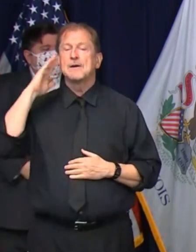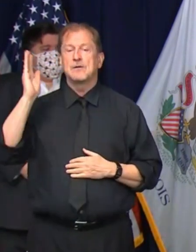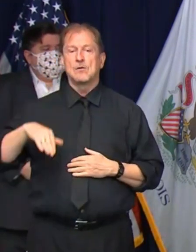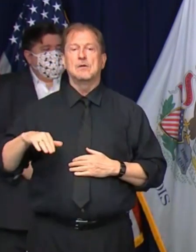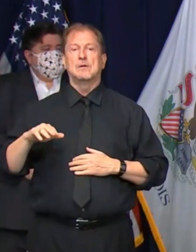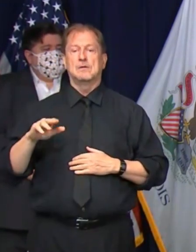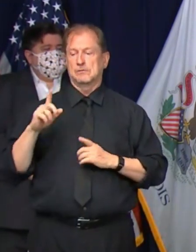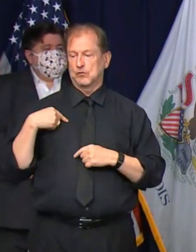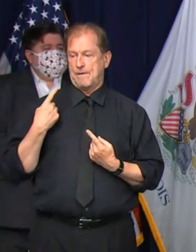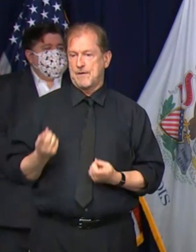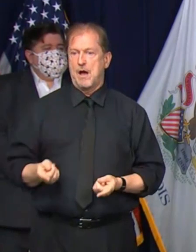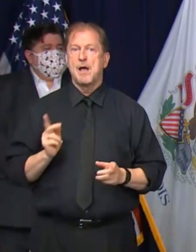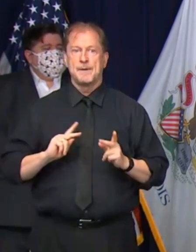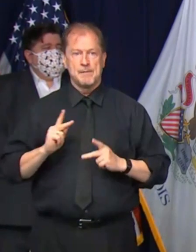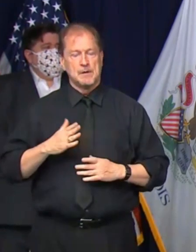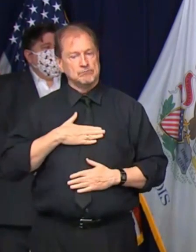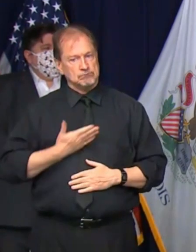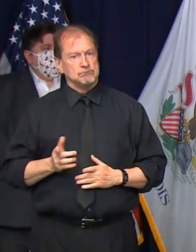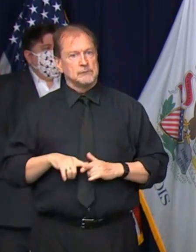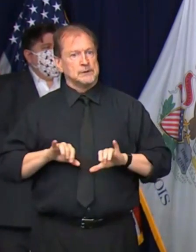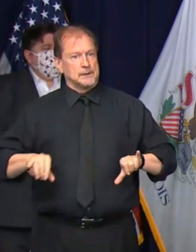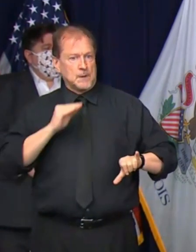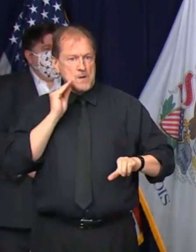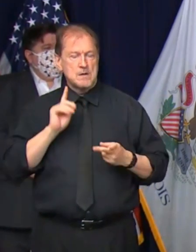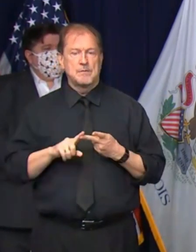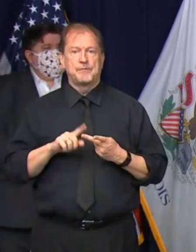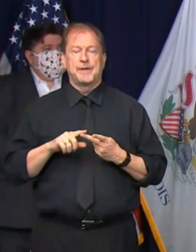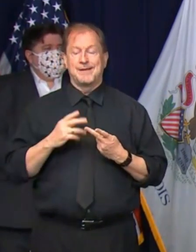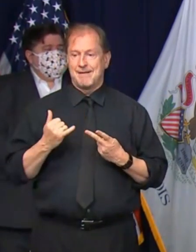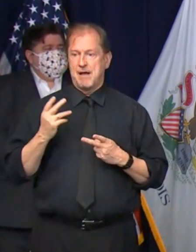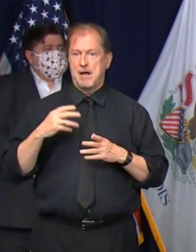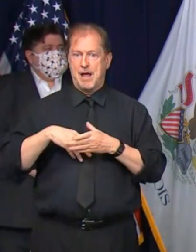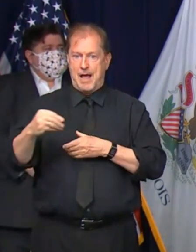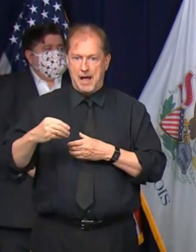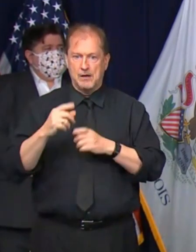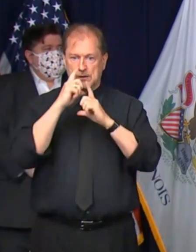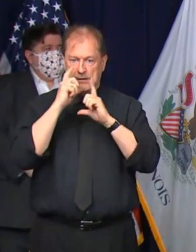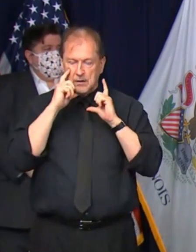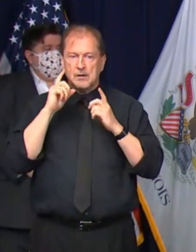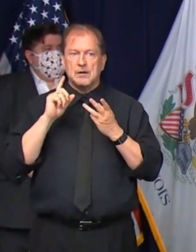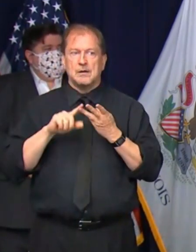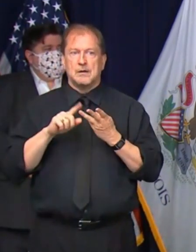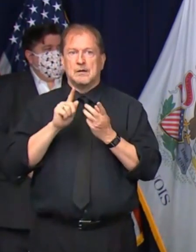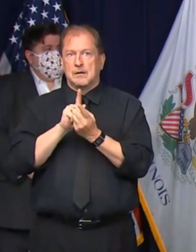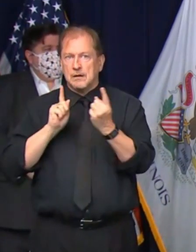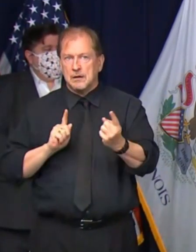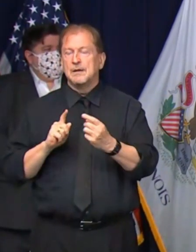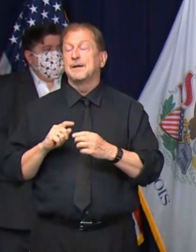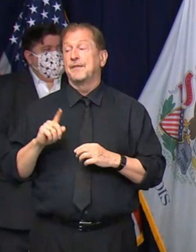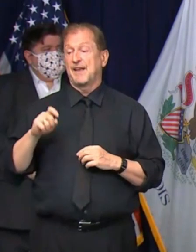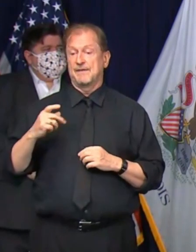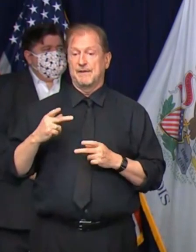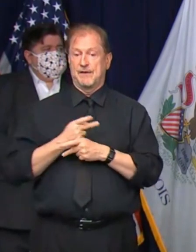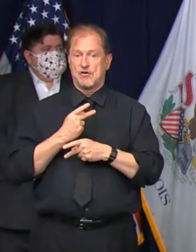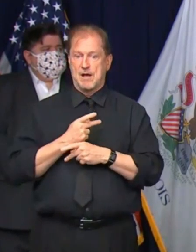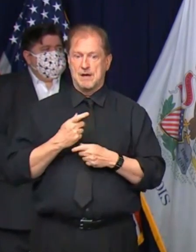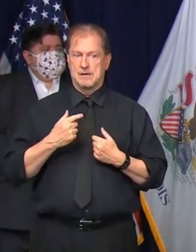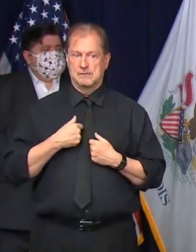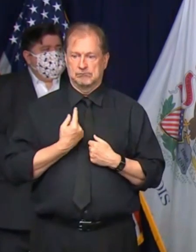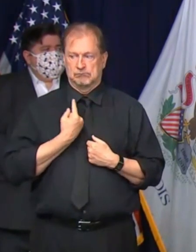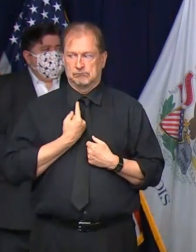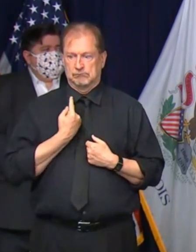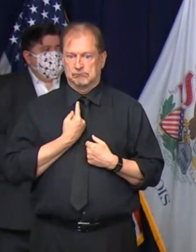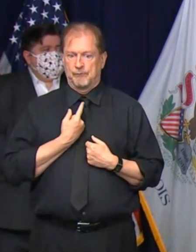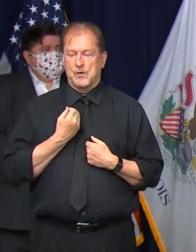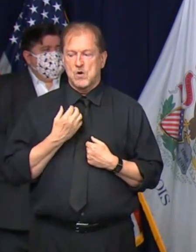job and they've stayed at home, and now as they're coming out, they will have to make these calculated decisions and